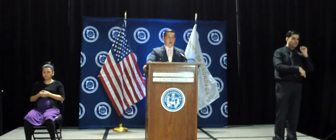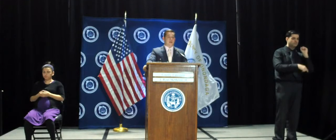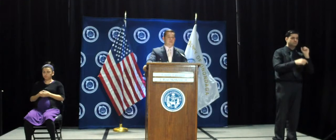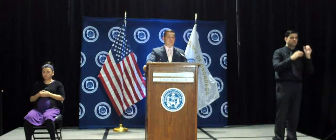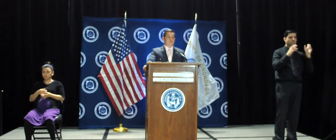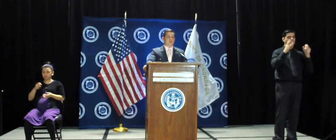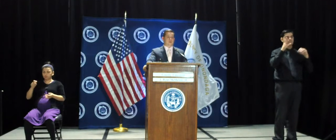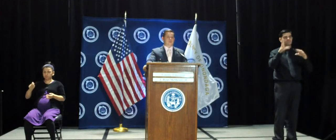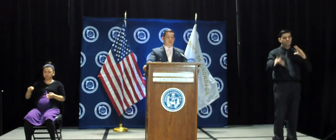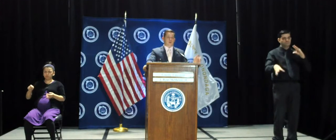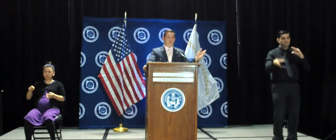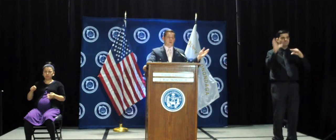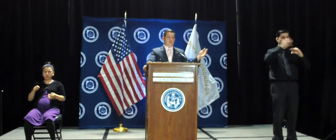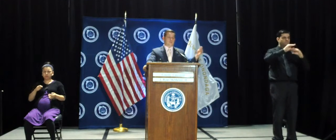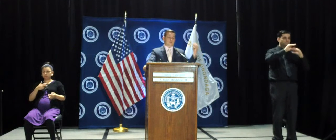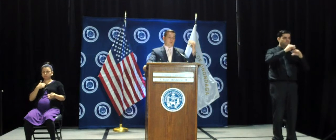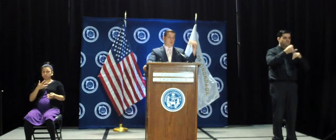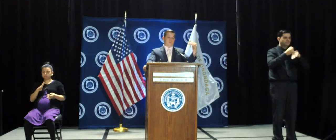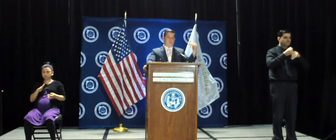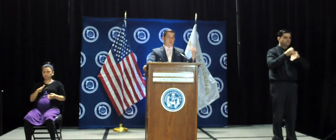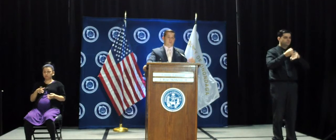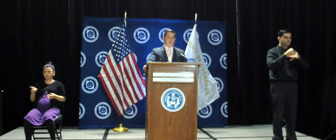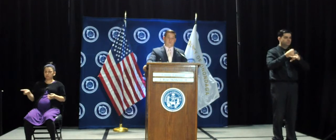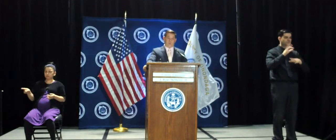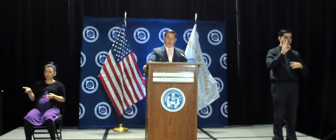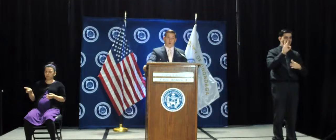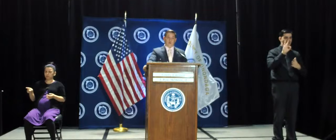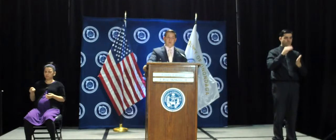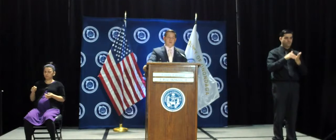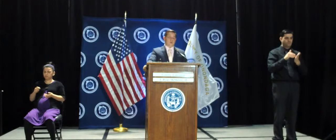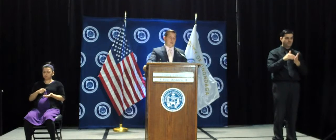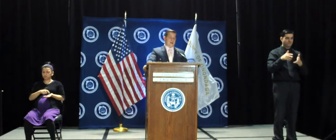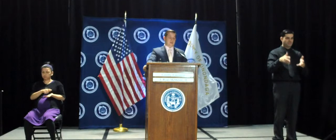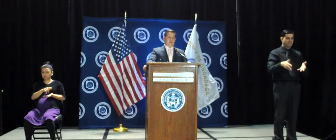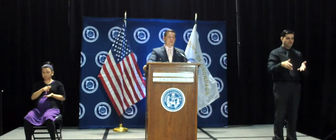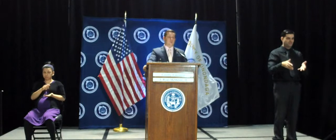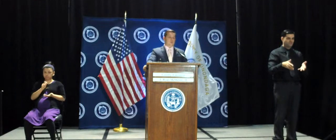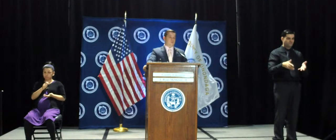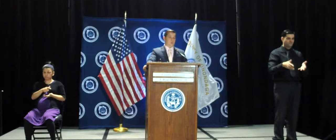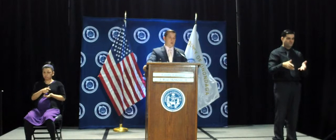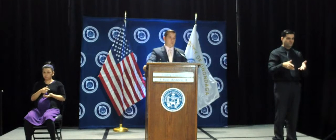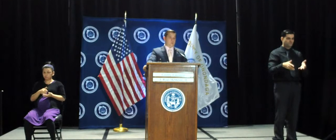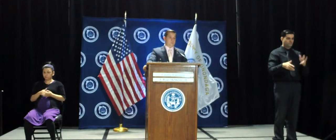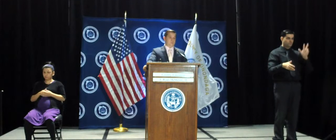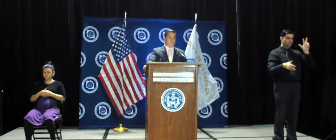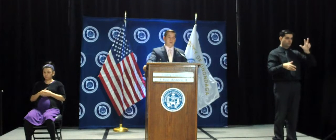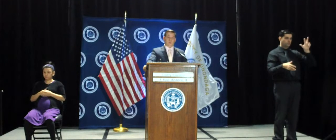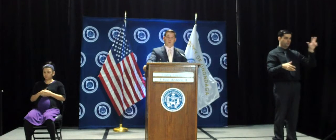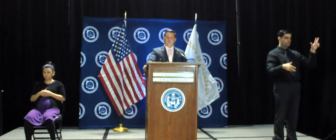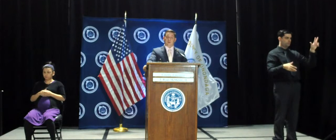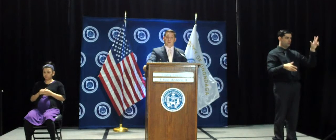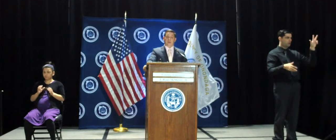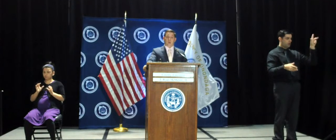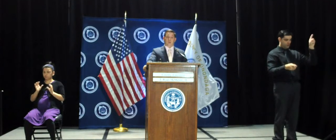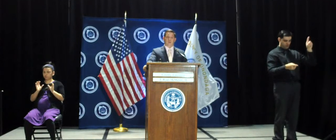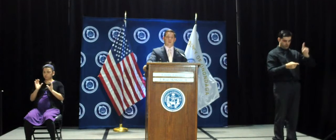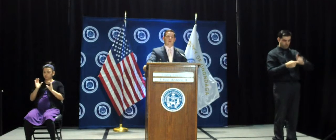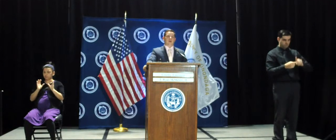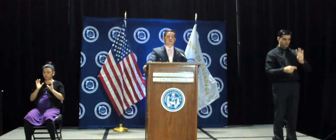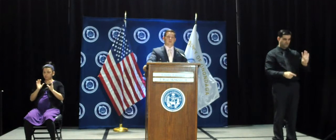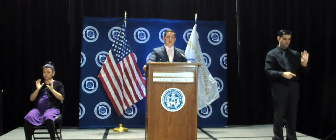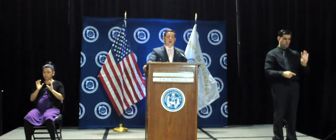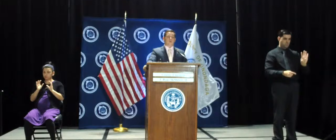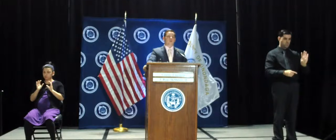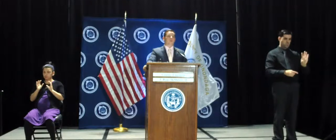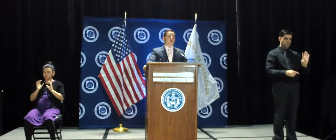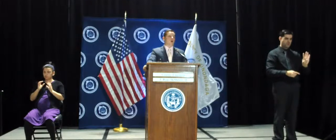tipped her hand. And so from going from 33 to 4, anything close to 4, they would owe us very little.